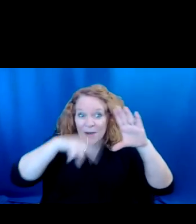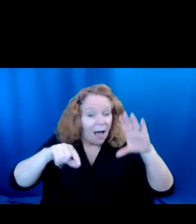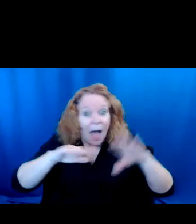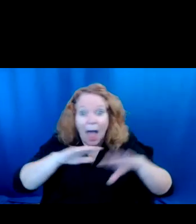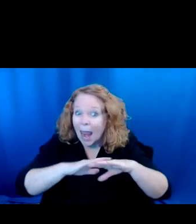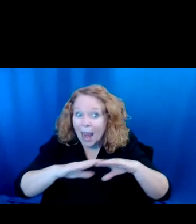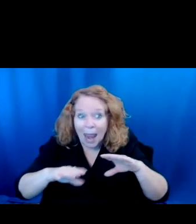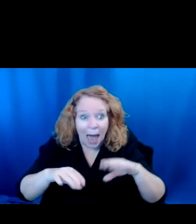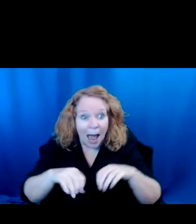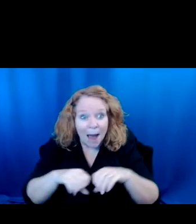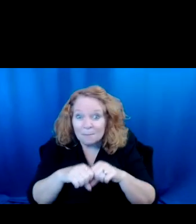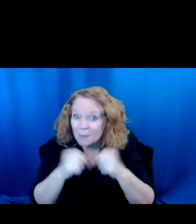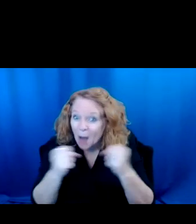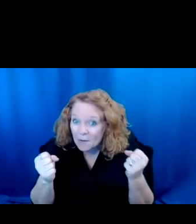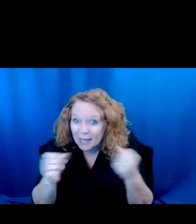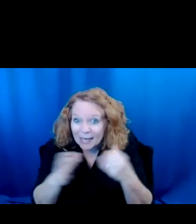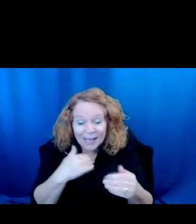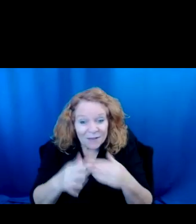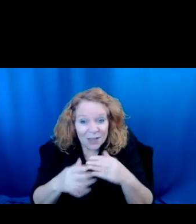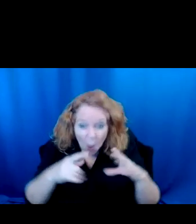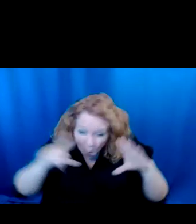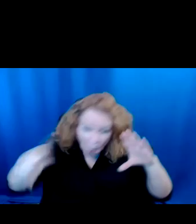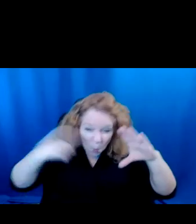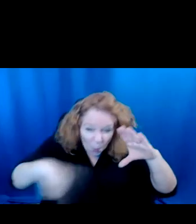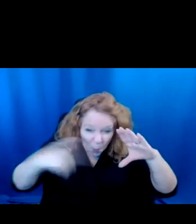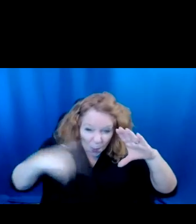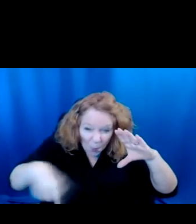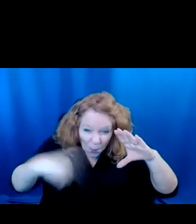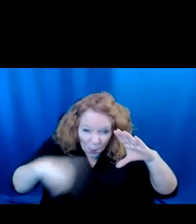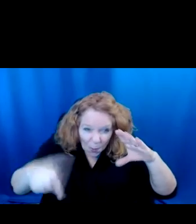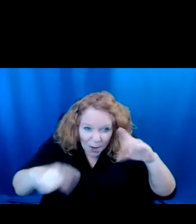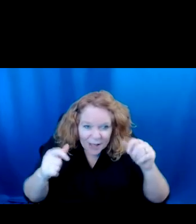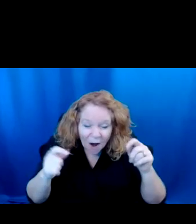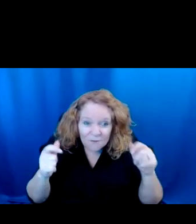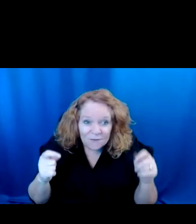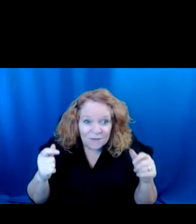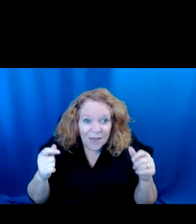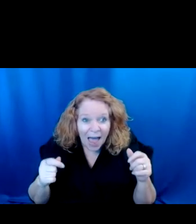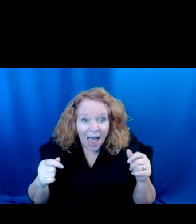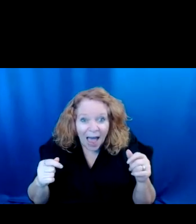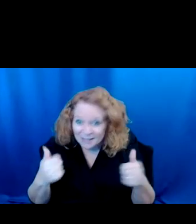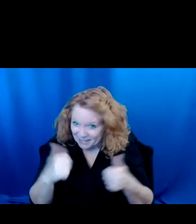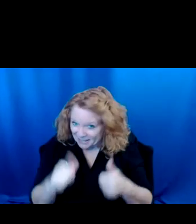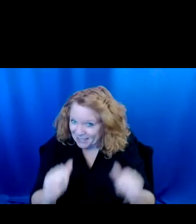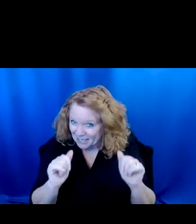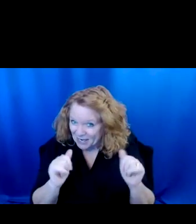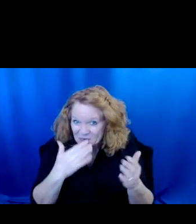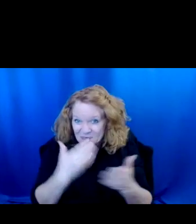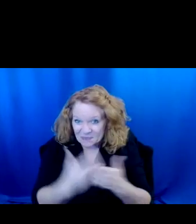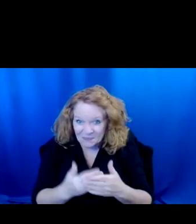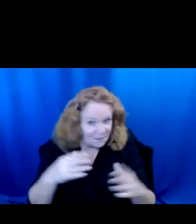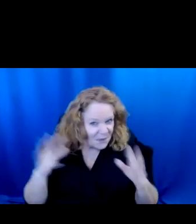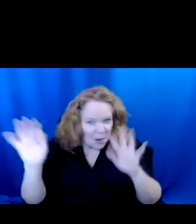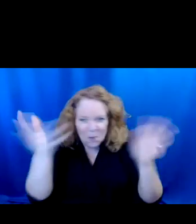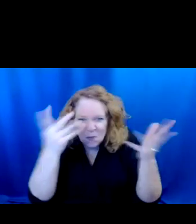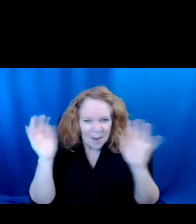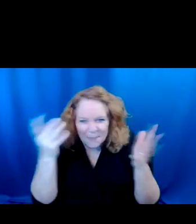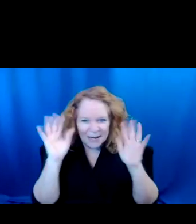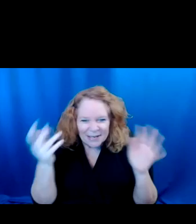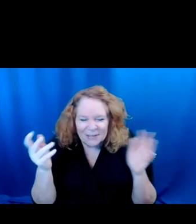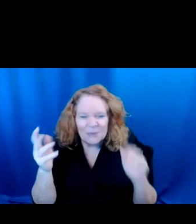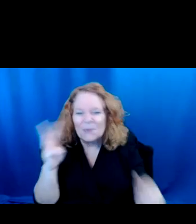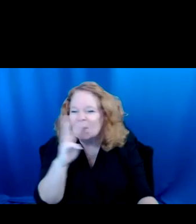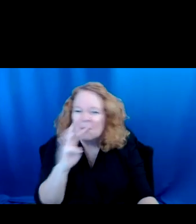boys and girls, even though I spun it so hard. It's just about okay, boys and girls. Whoopity doo,